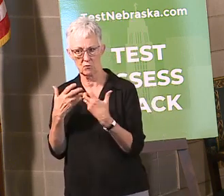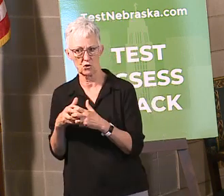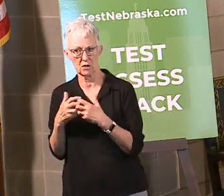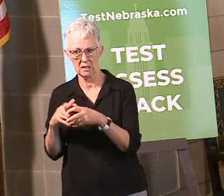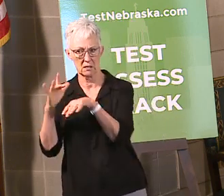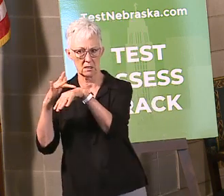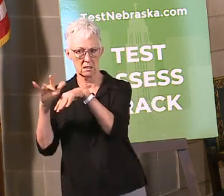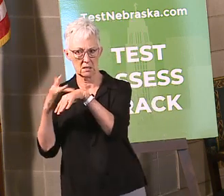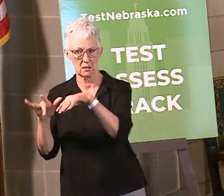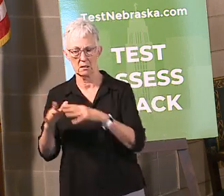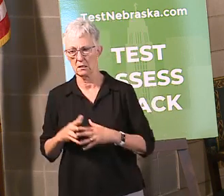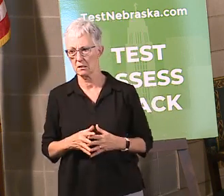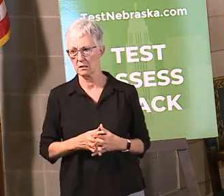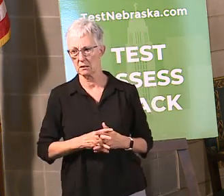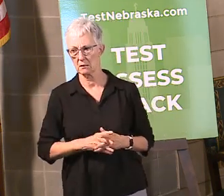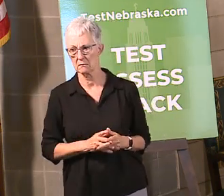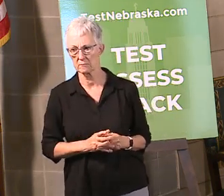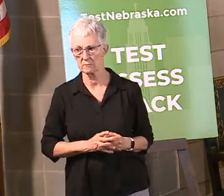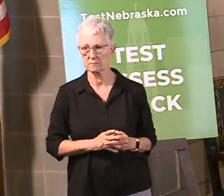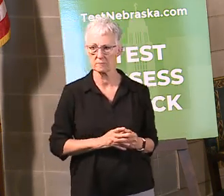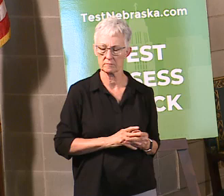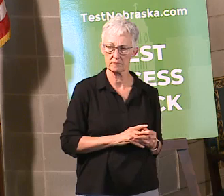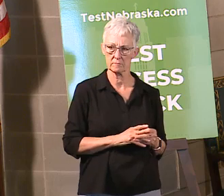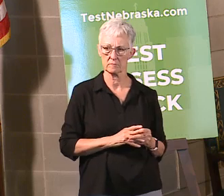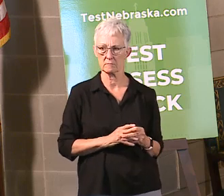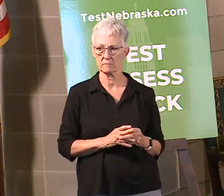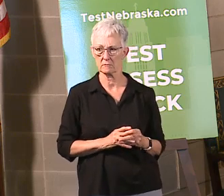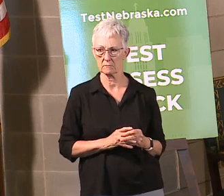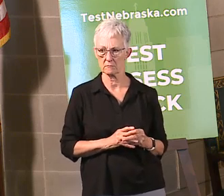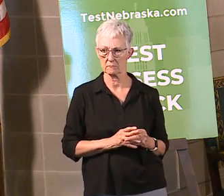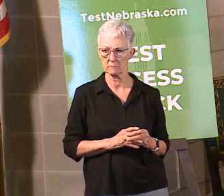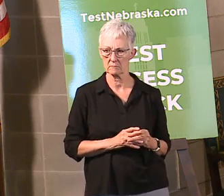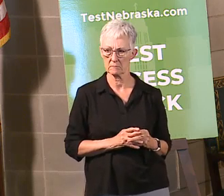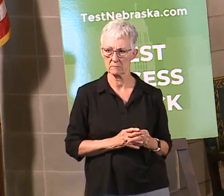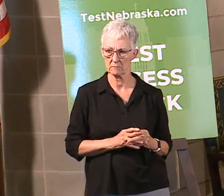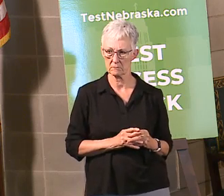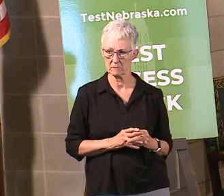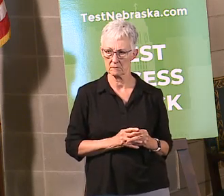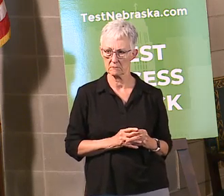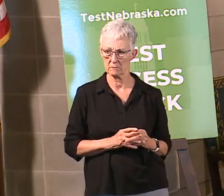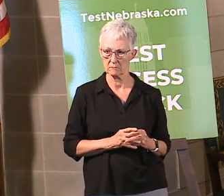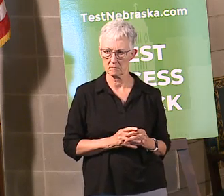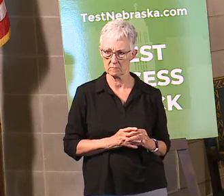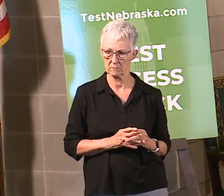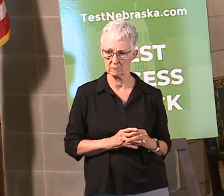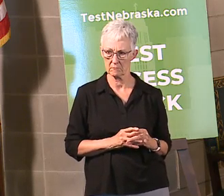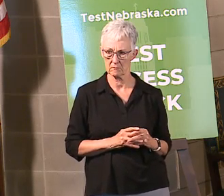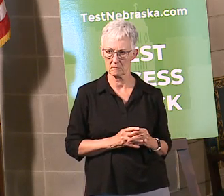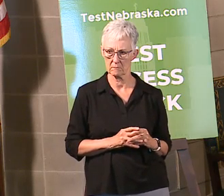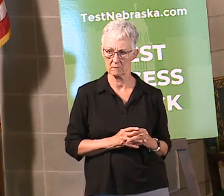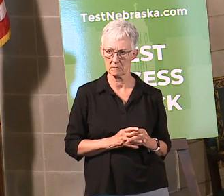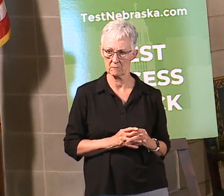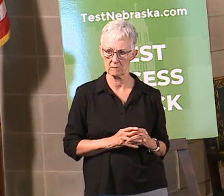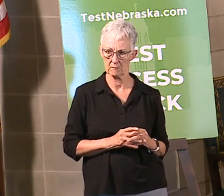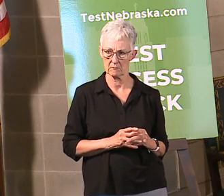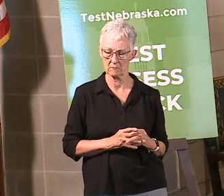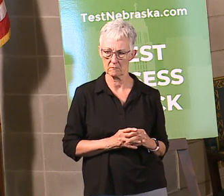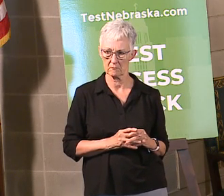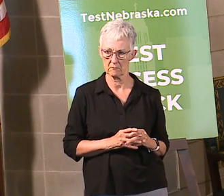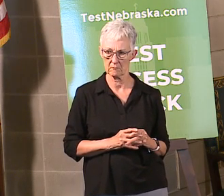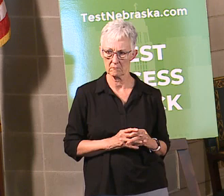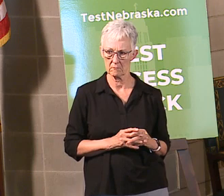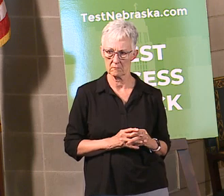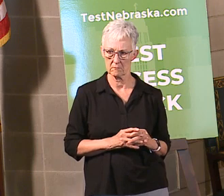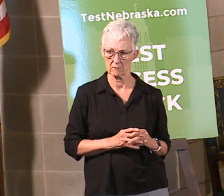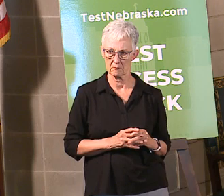kind of like judging off, like, how hospitals are doing, like testing, or not testing capacity, just the hospital bed availability. Is there any reason